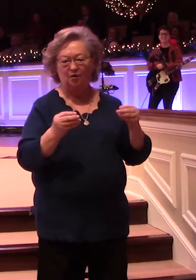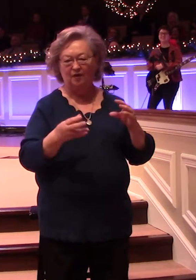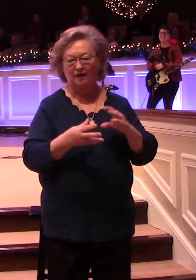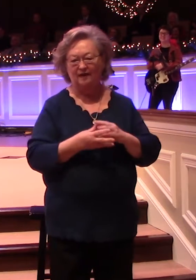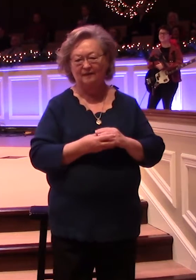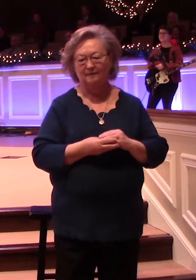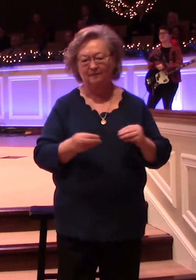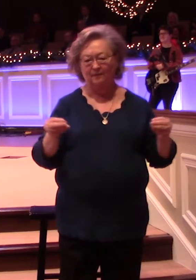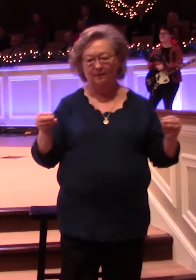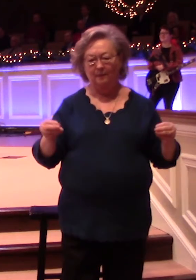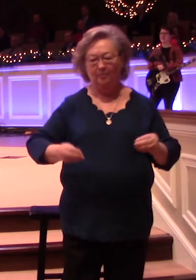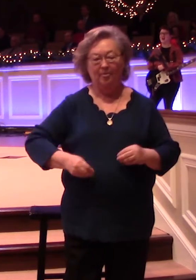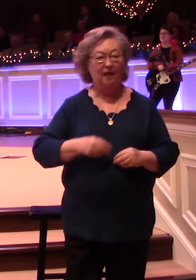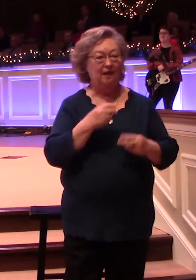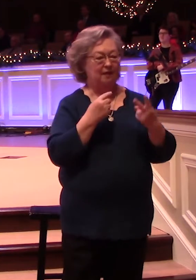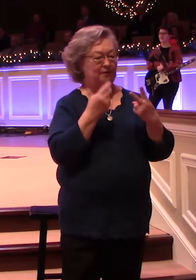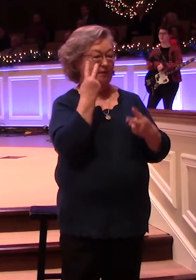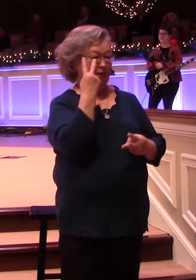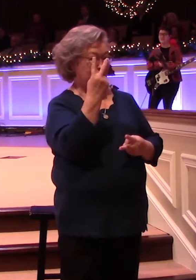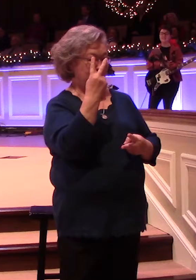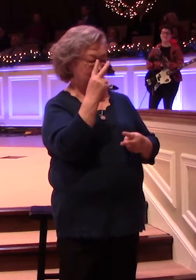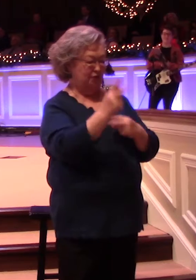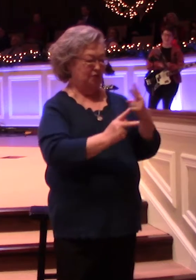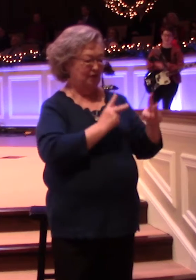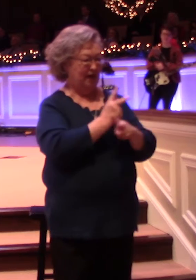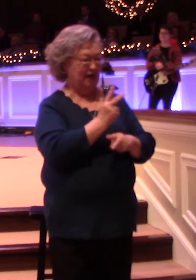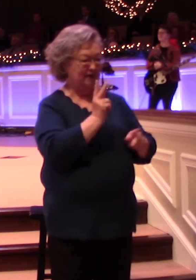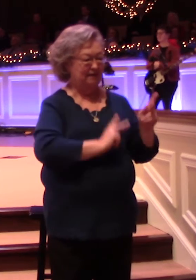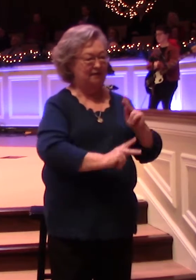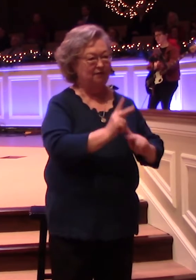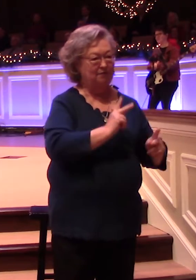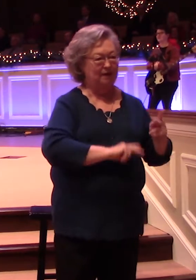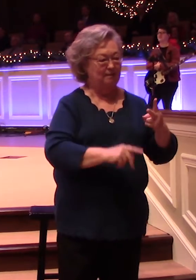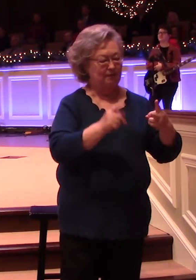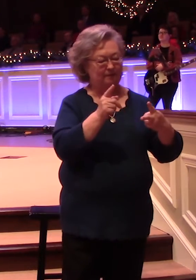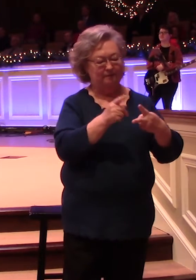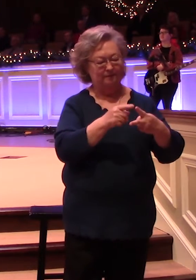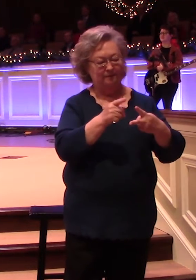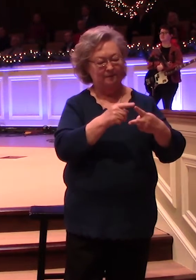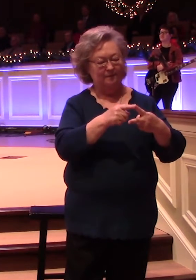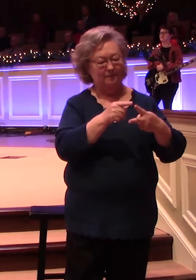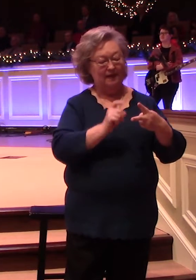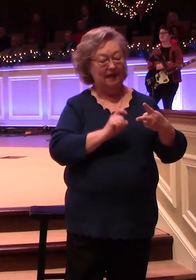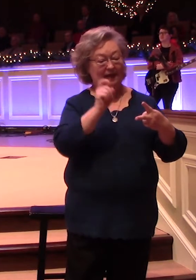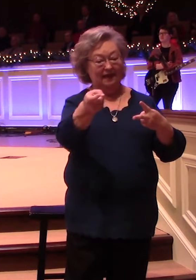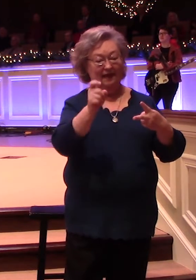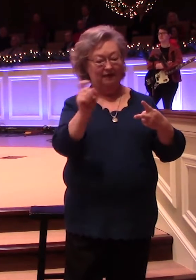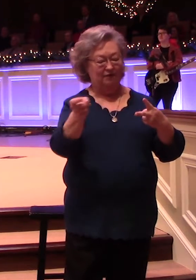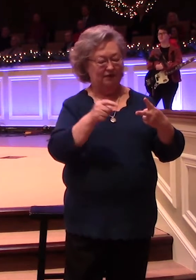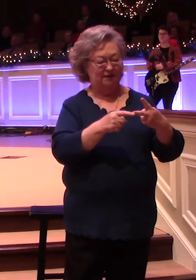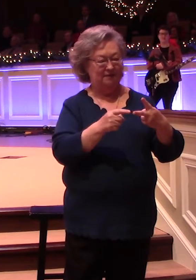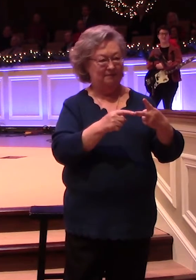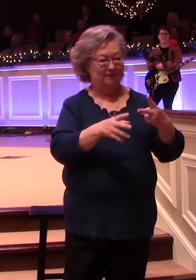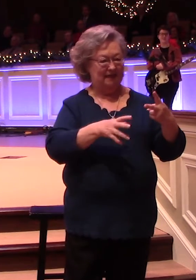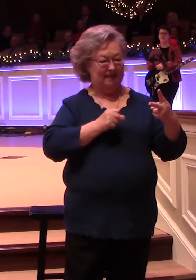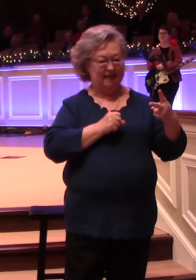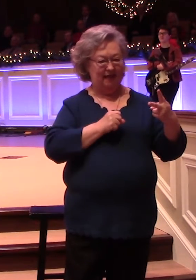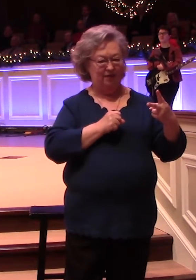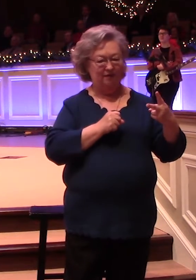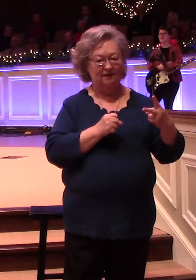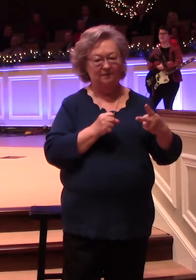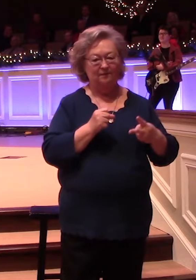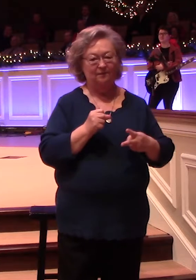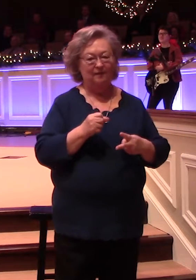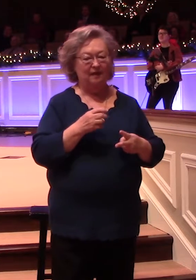There are two kinds of folks, takers and givers, stripers and complainers and big-hearted livers.